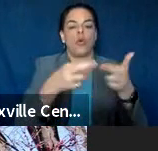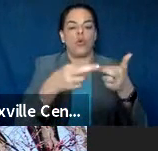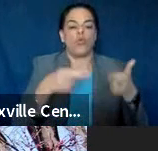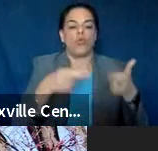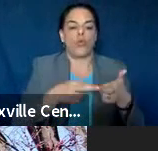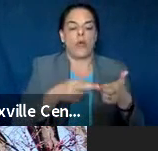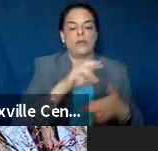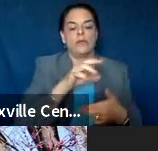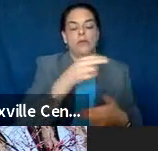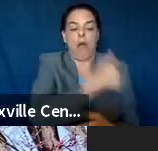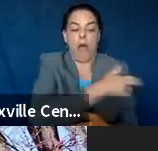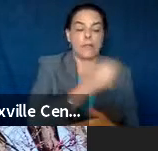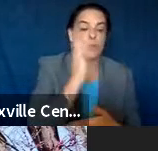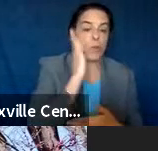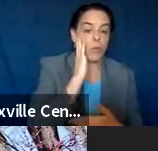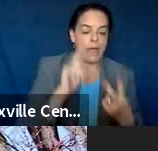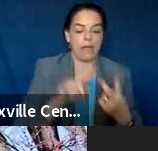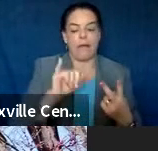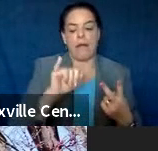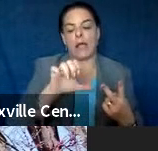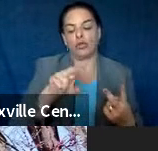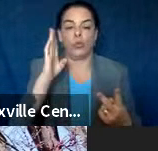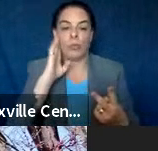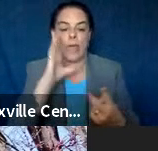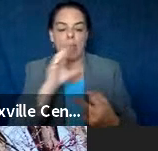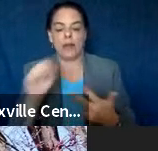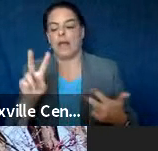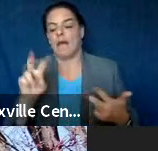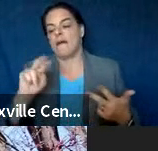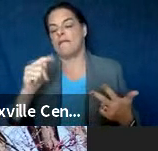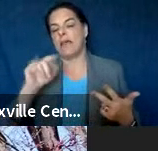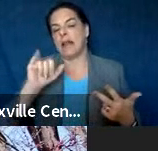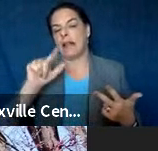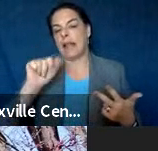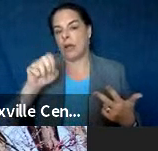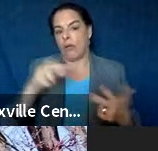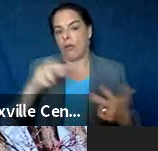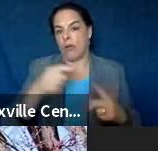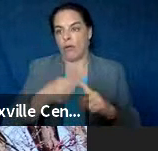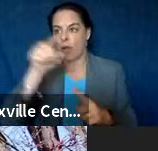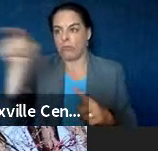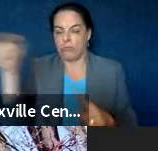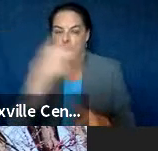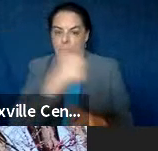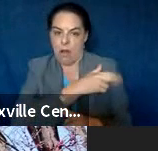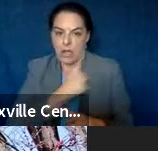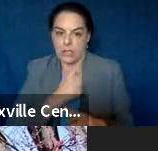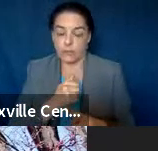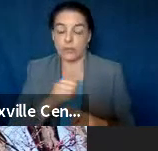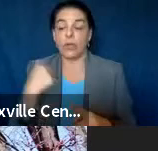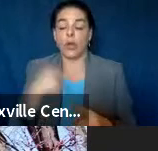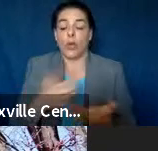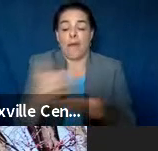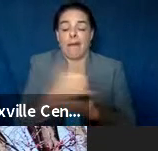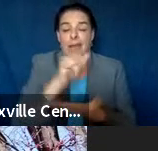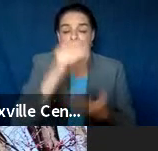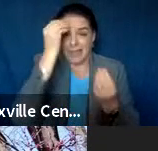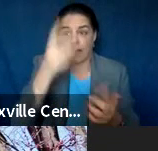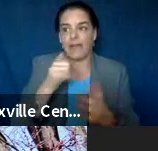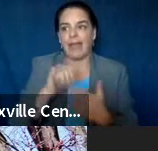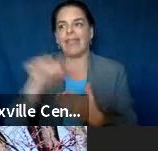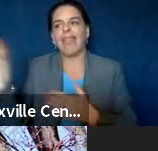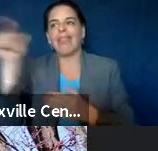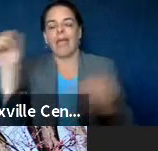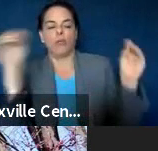ICU beds, and ventilators from our hospital partners. These data are gathered from the information hospitals put into the Tennessee Healthcare Resource